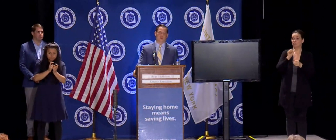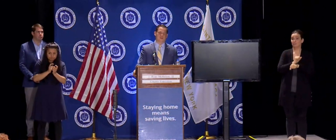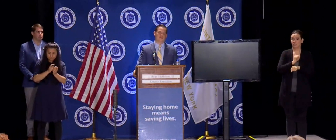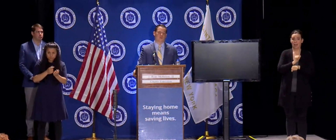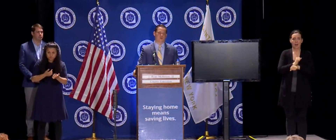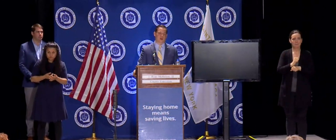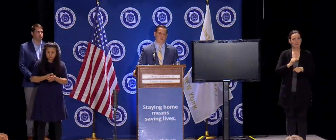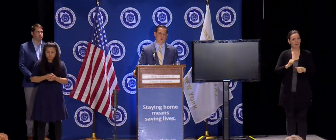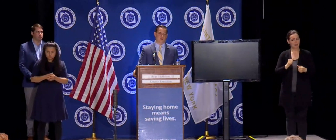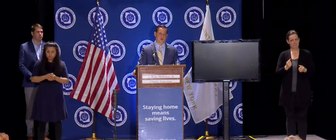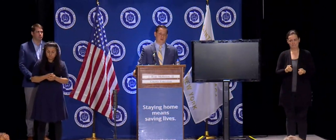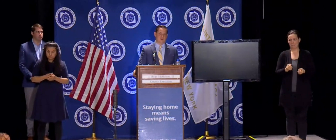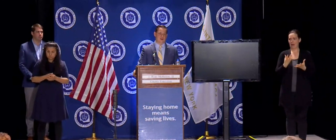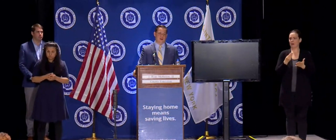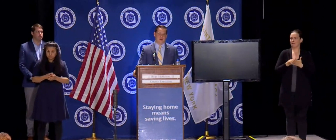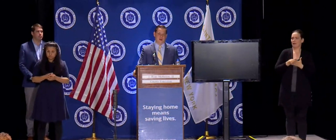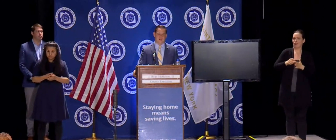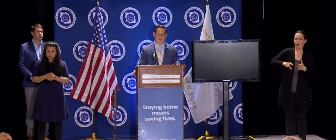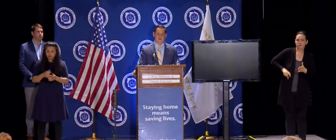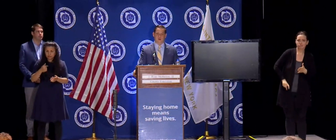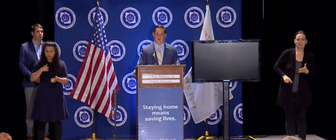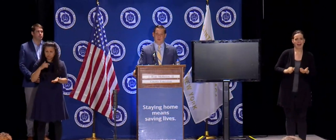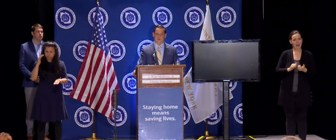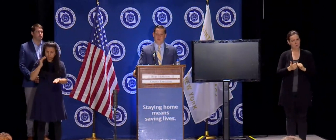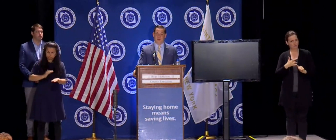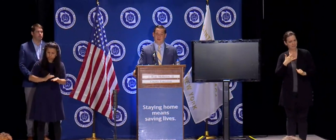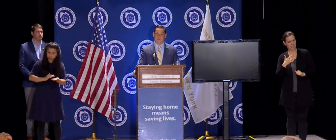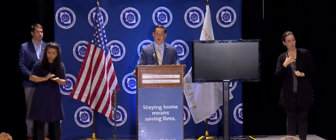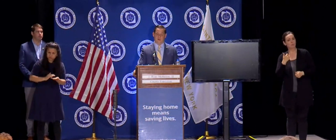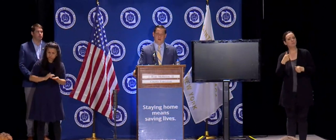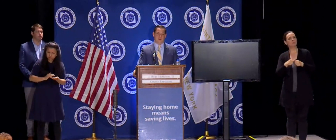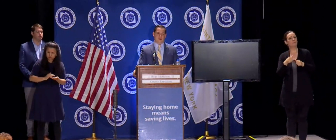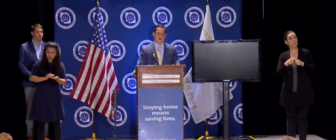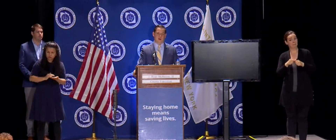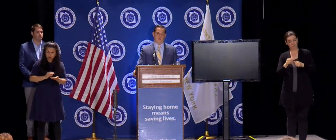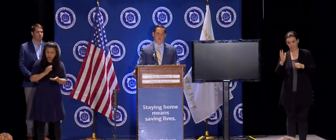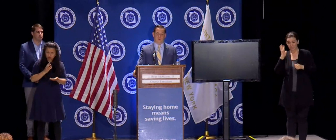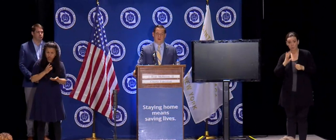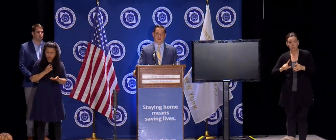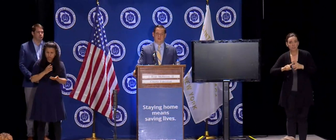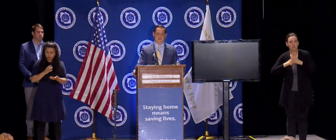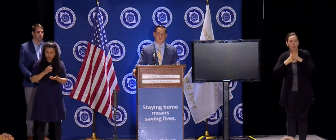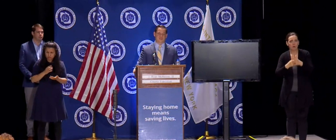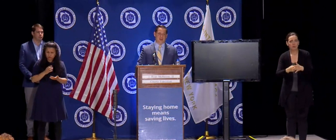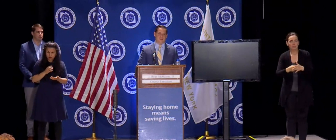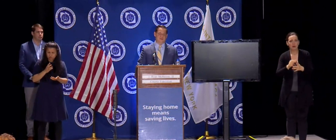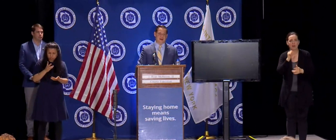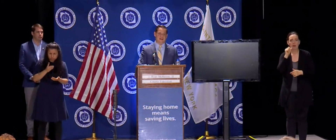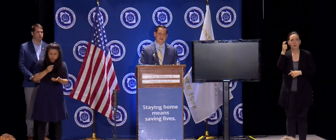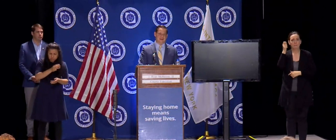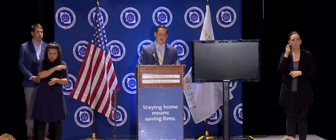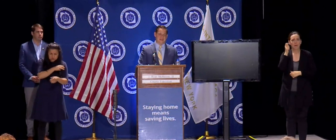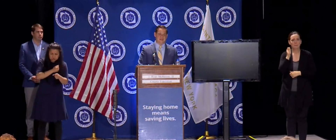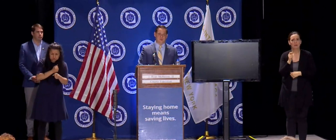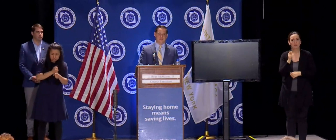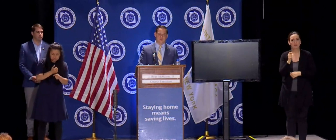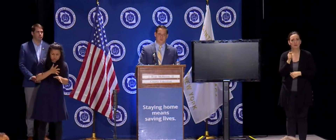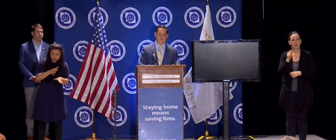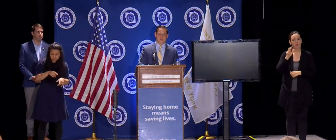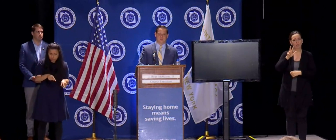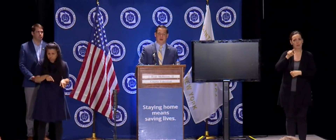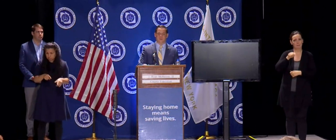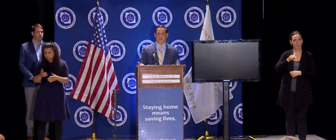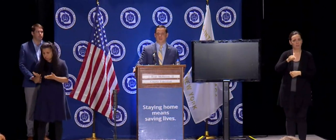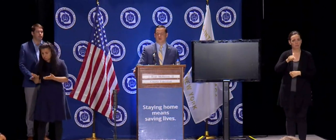with 3.7% unemployment. And so you're talking about what these jobs meant in that situation